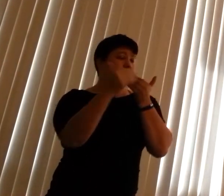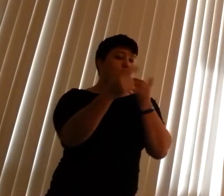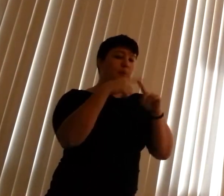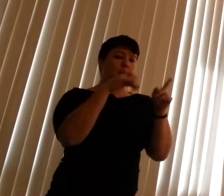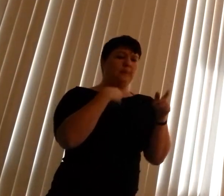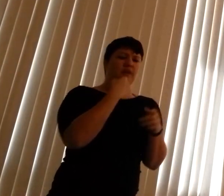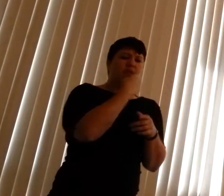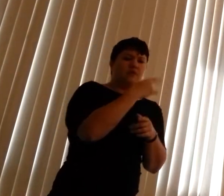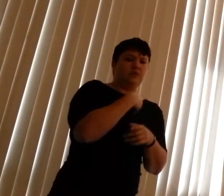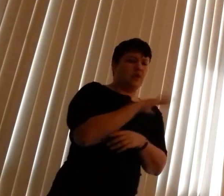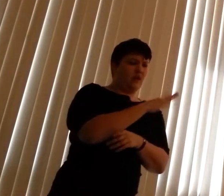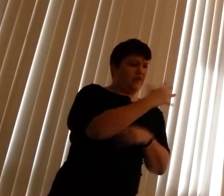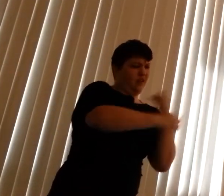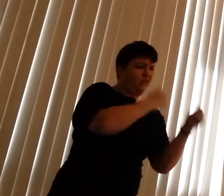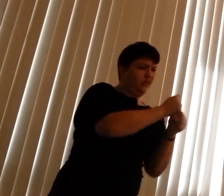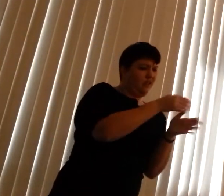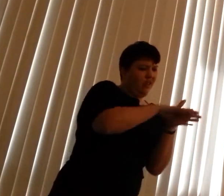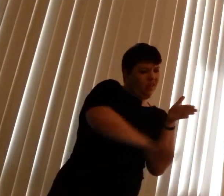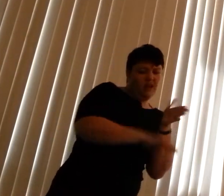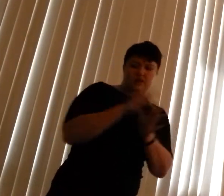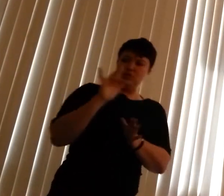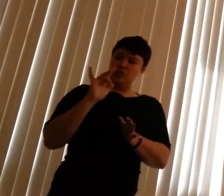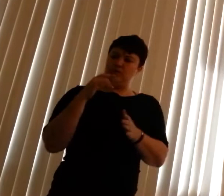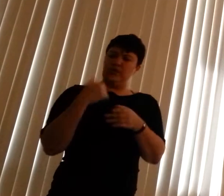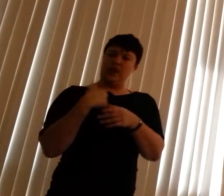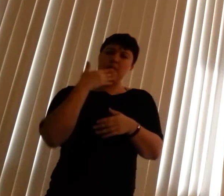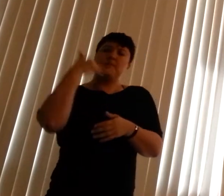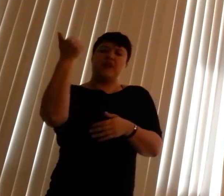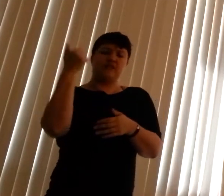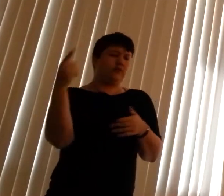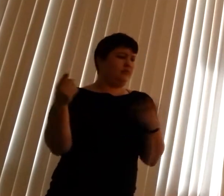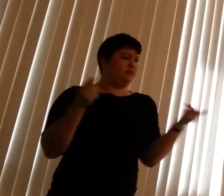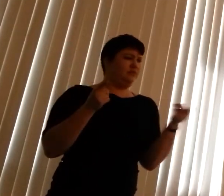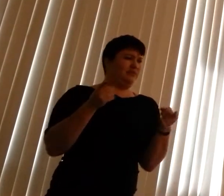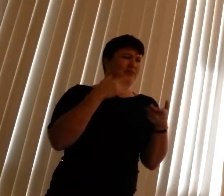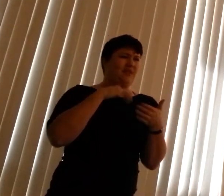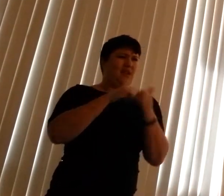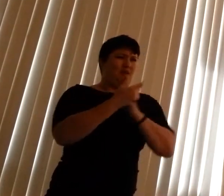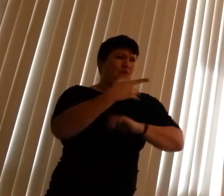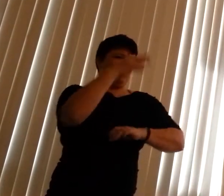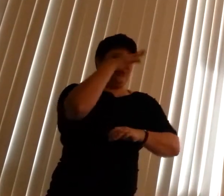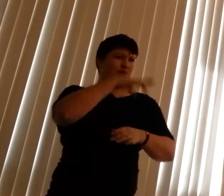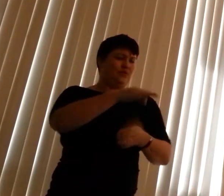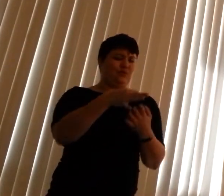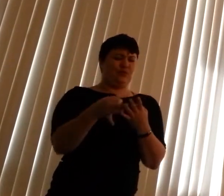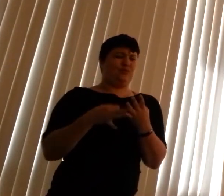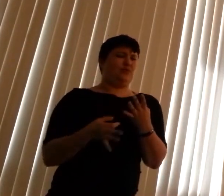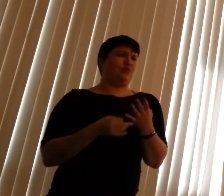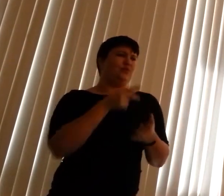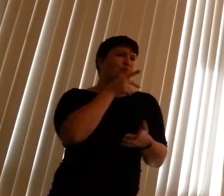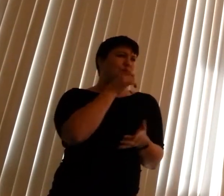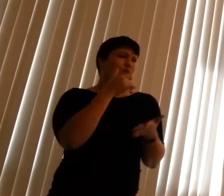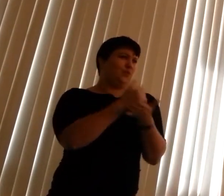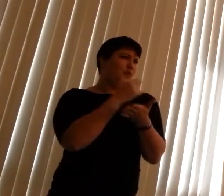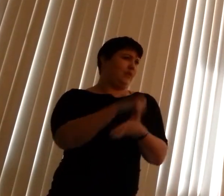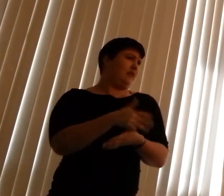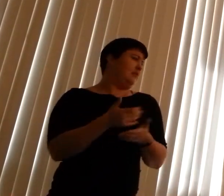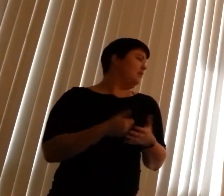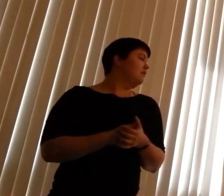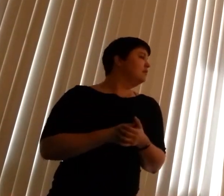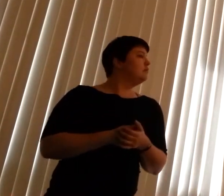than 25 years of life, but surely it is life worth living, at least according to our assumptions.